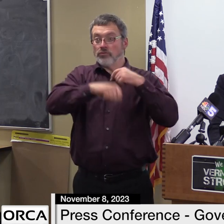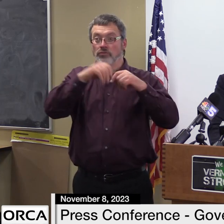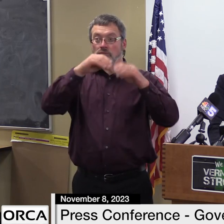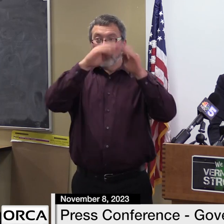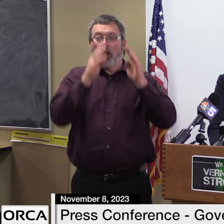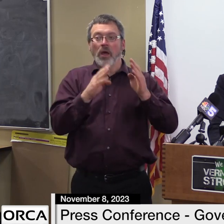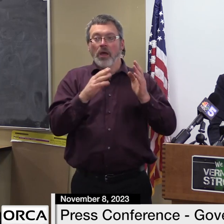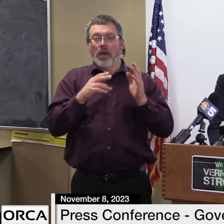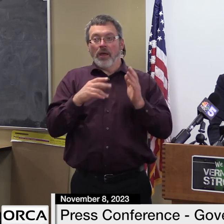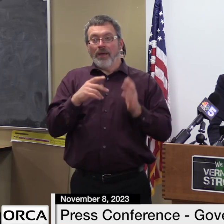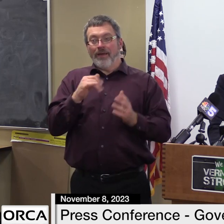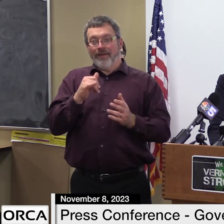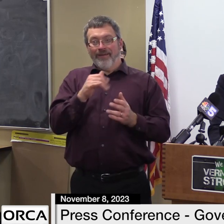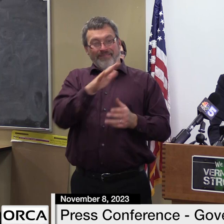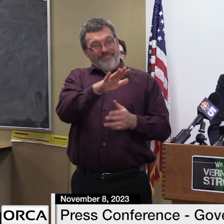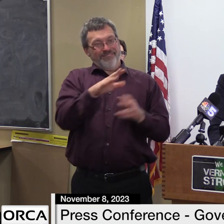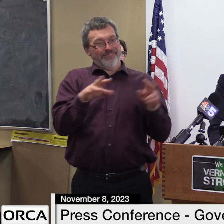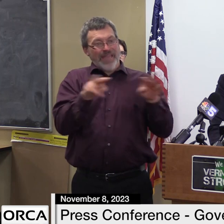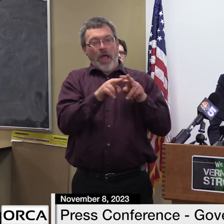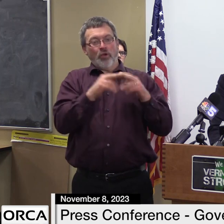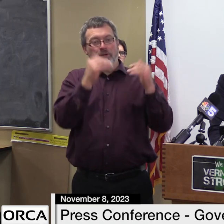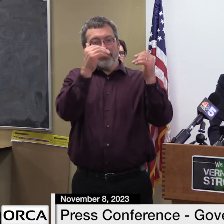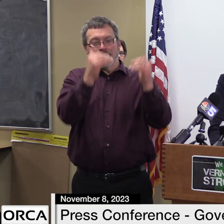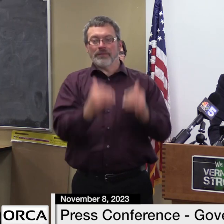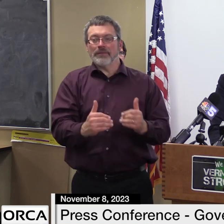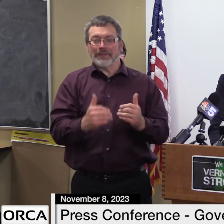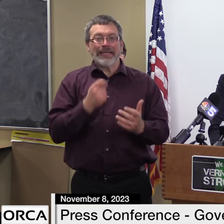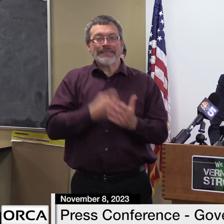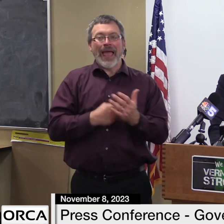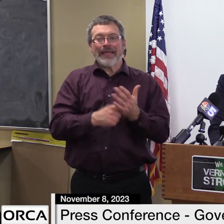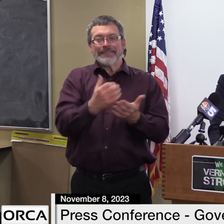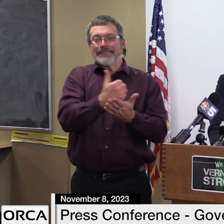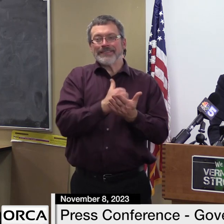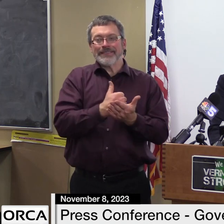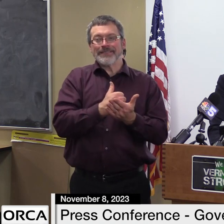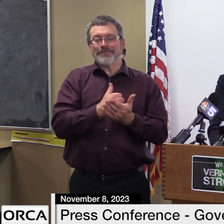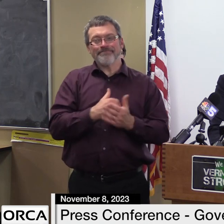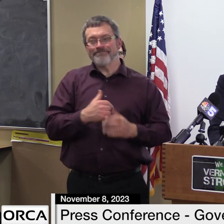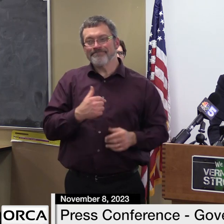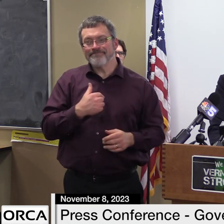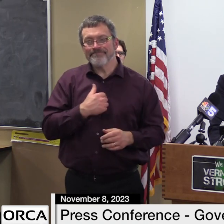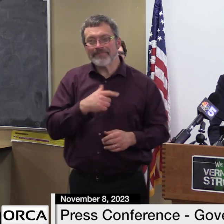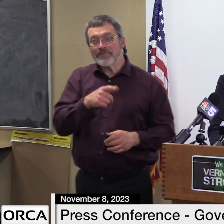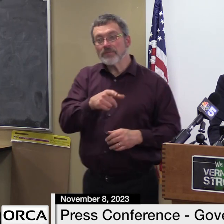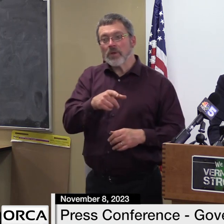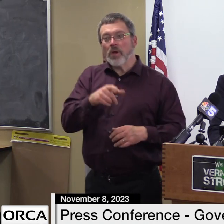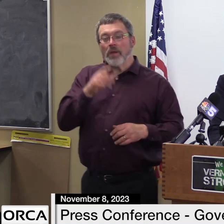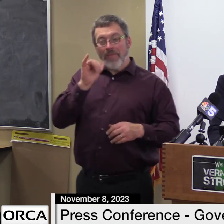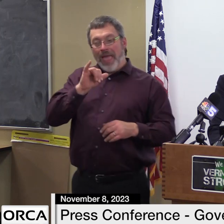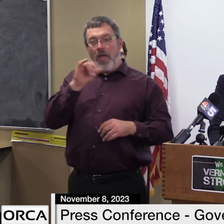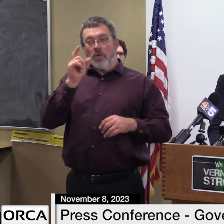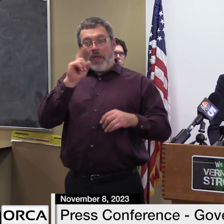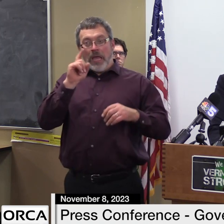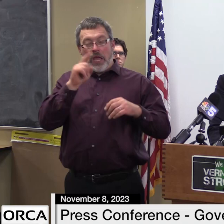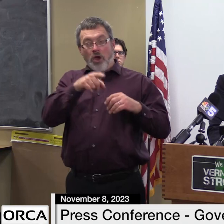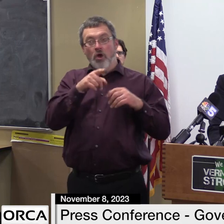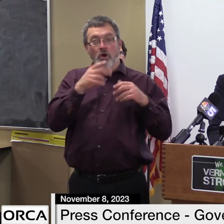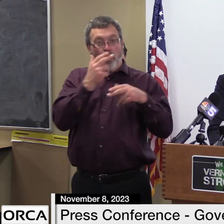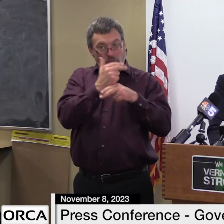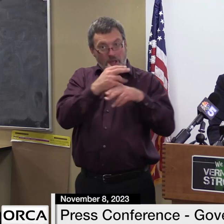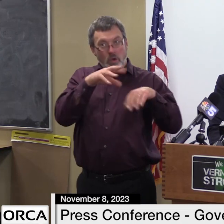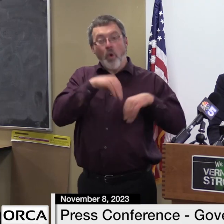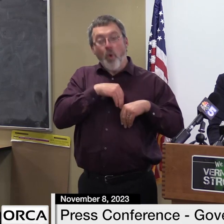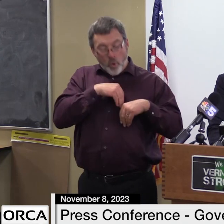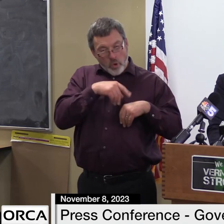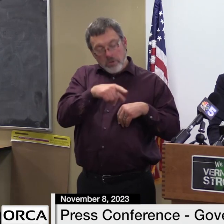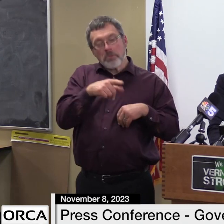some of those hotels might go down. There might be more of an incentive for hotel and motel owners to work with us and transition those to different types of housing. It's all part